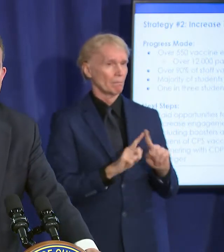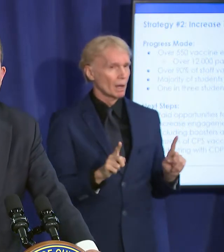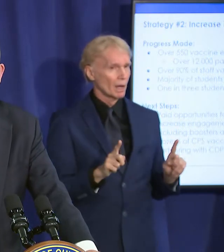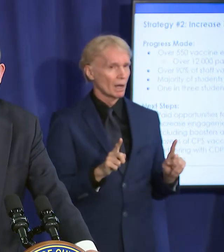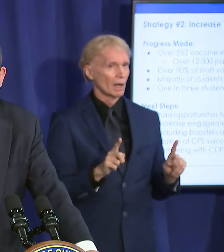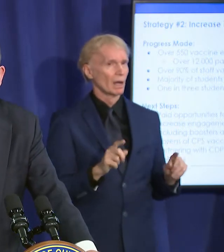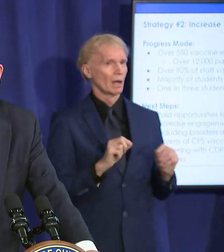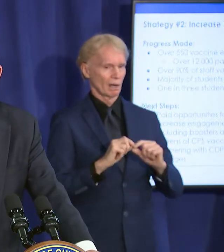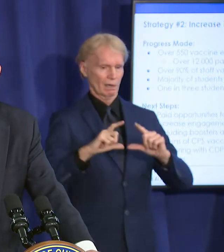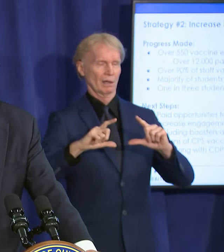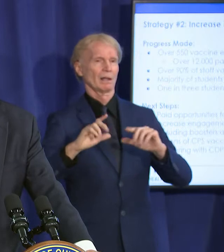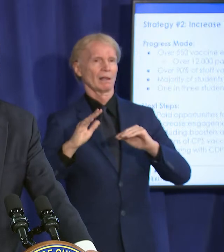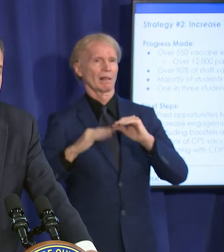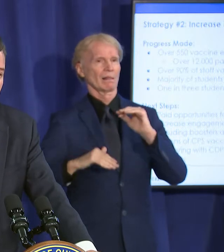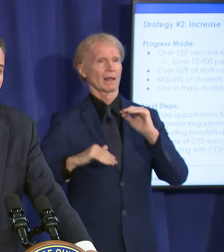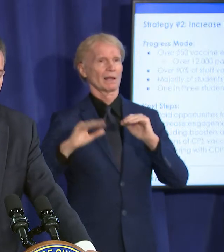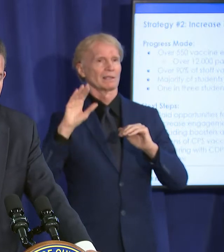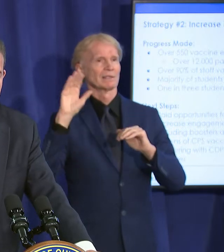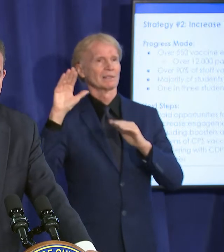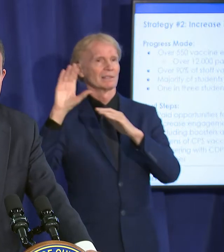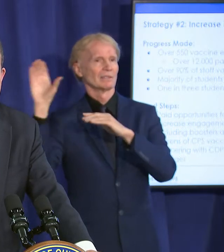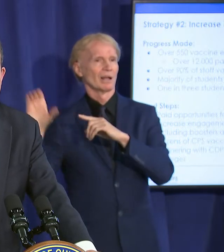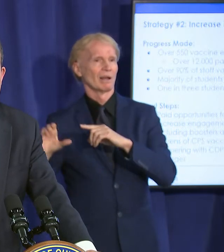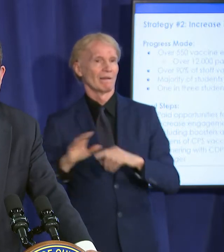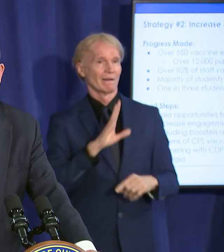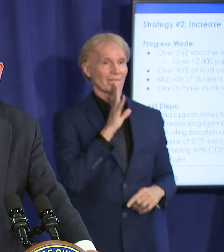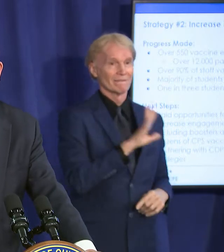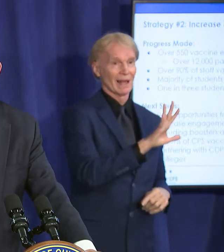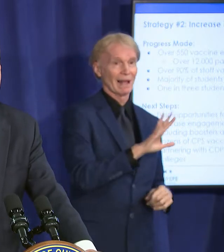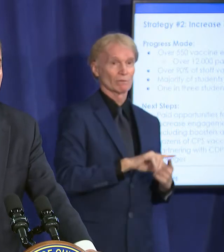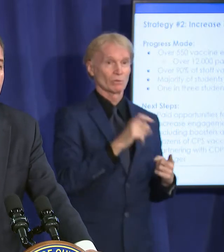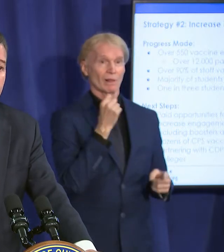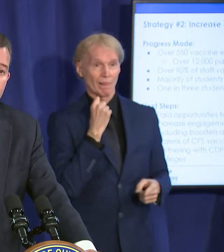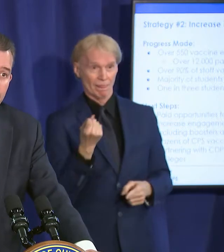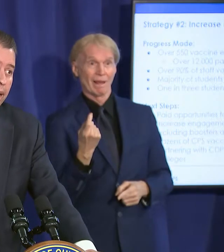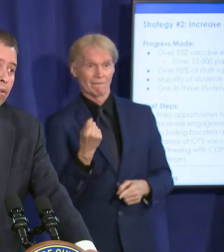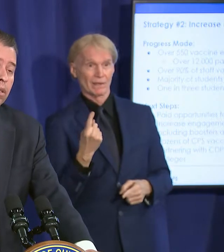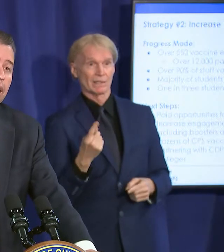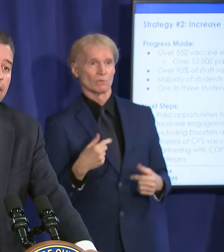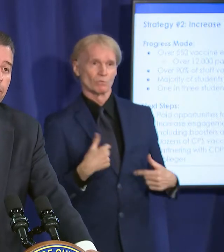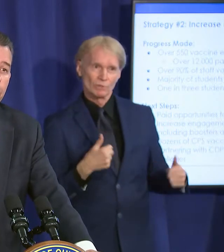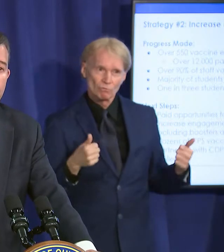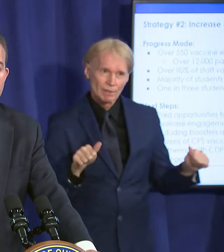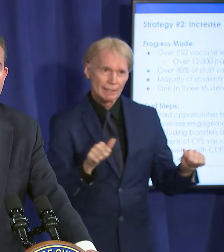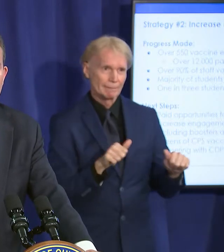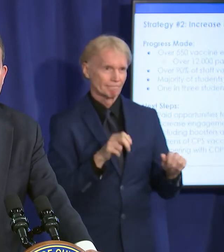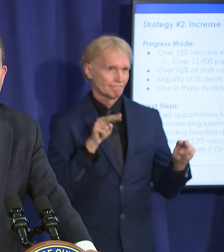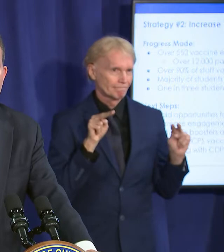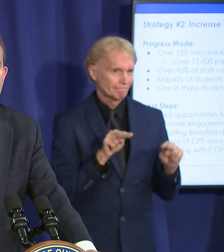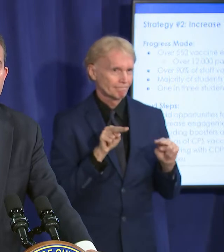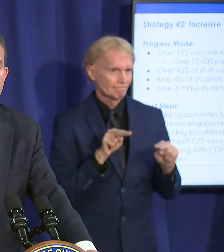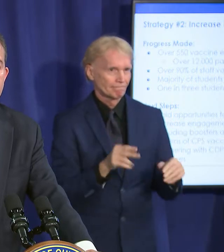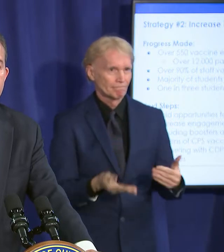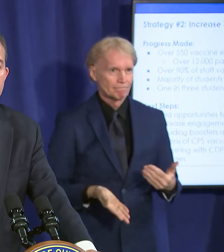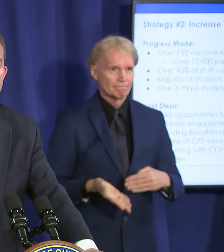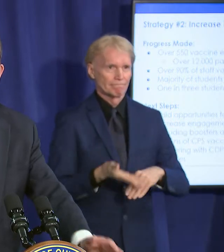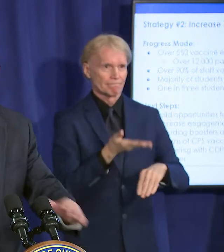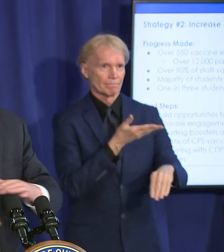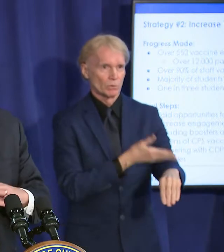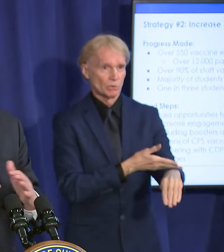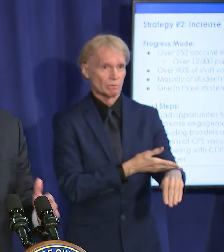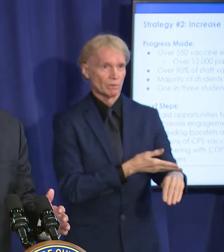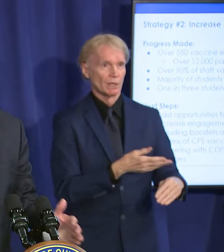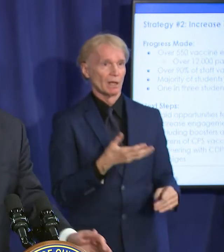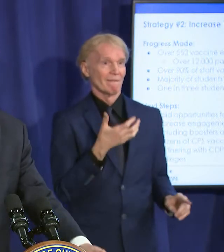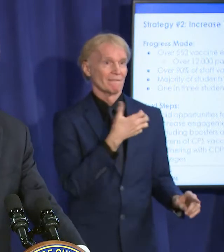rest of the city. 5 to 11, we're seeing a lot more movement. And here again, we are doubling down. We'll show you in a little bit all